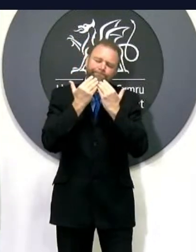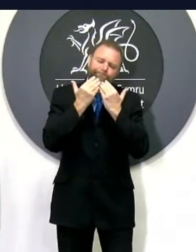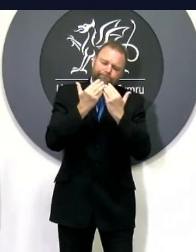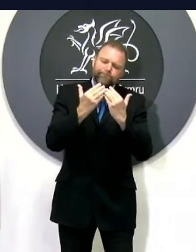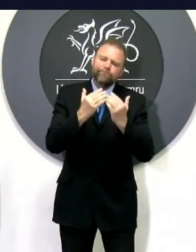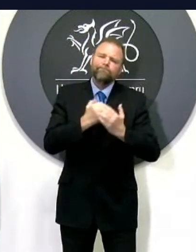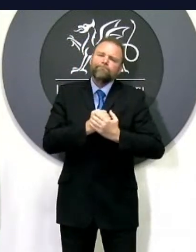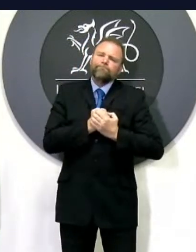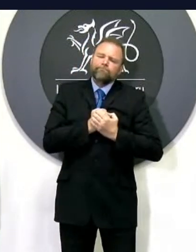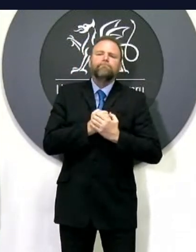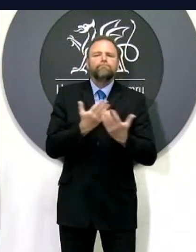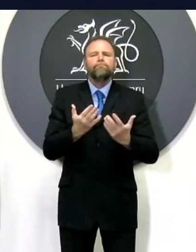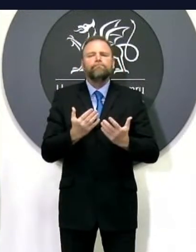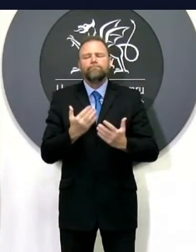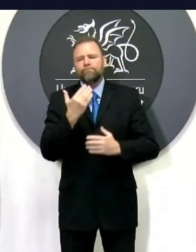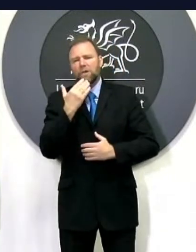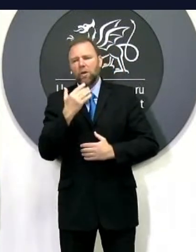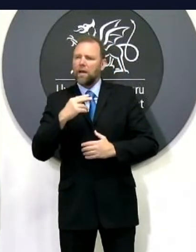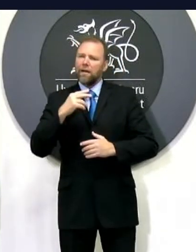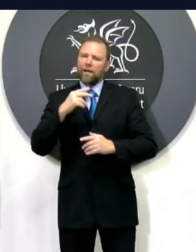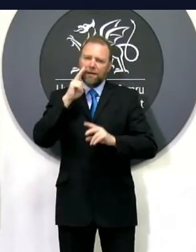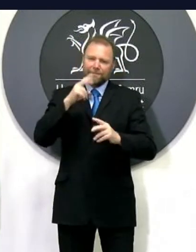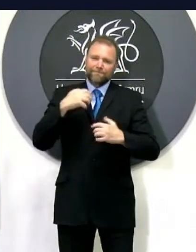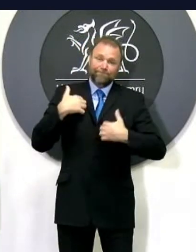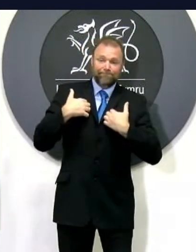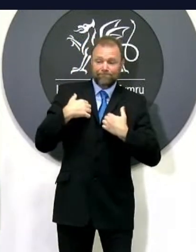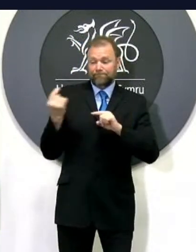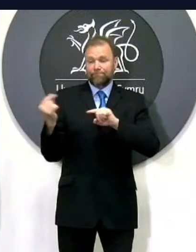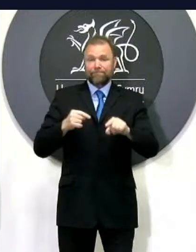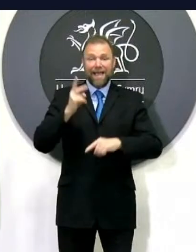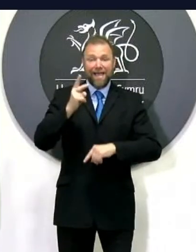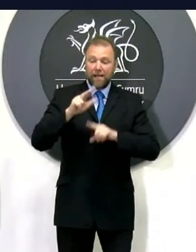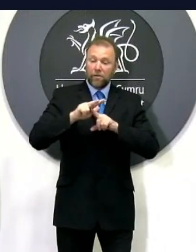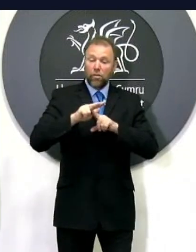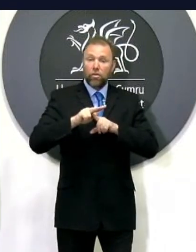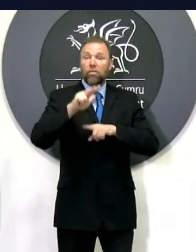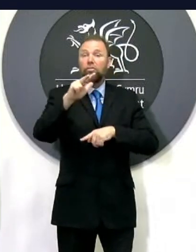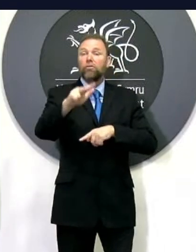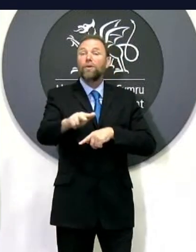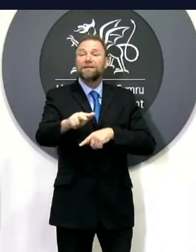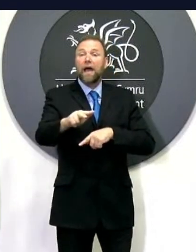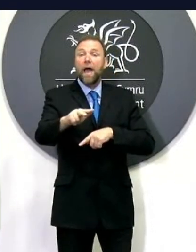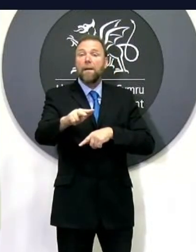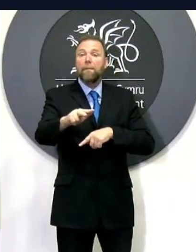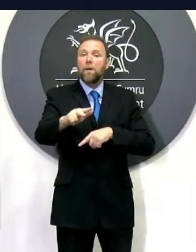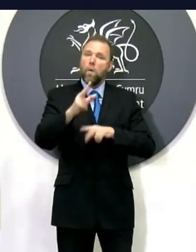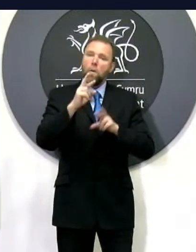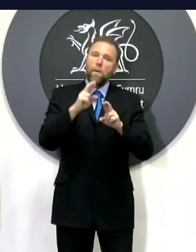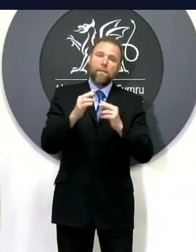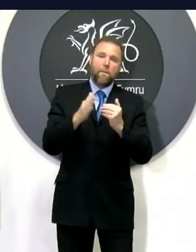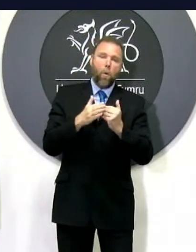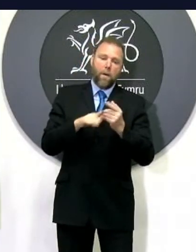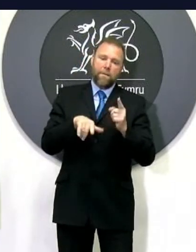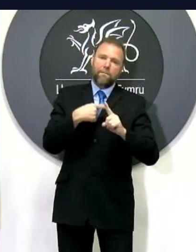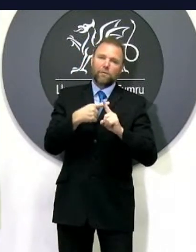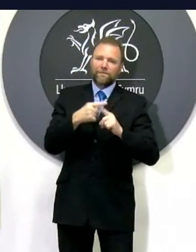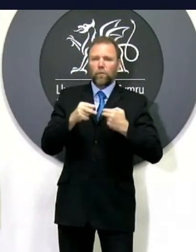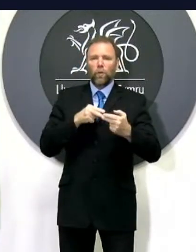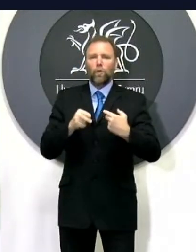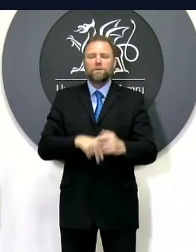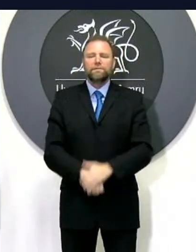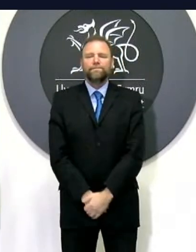chi gyd, and I look forward to joining you again in 3 weeks' time with some further positive